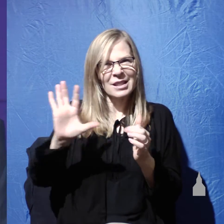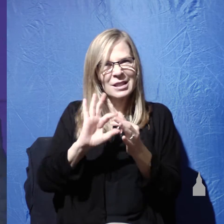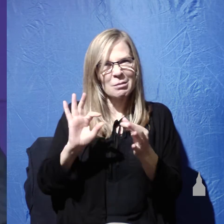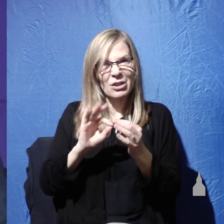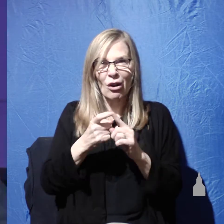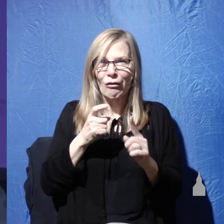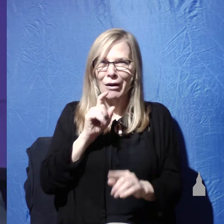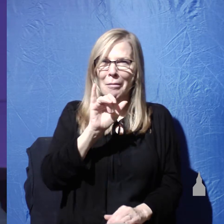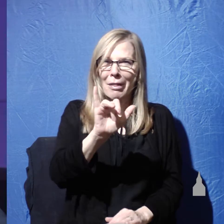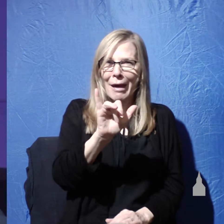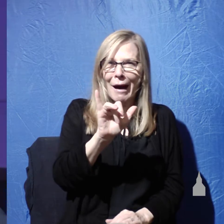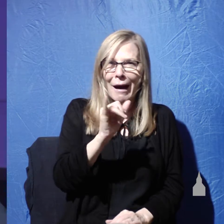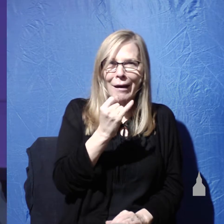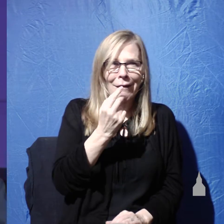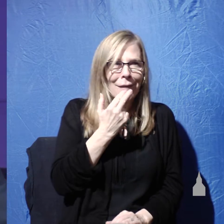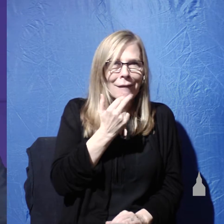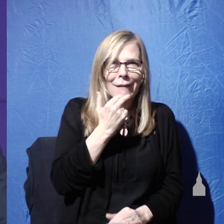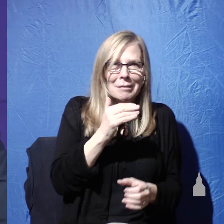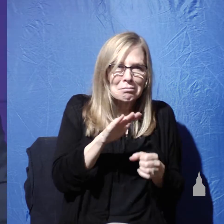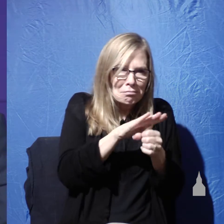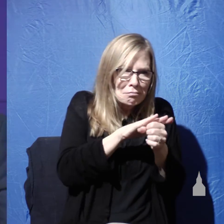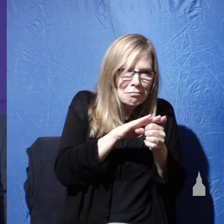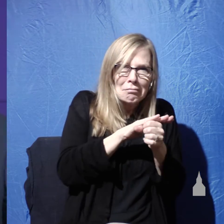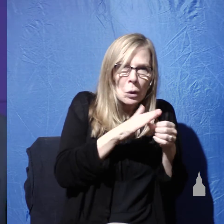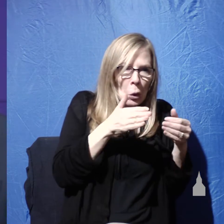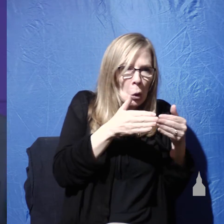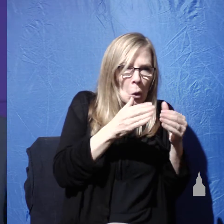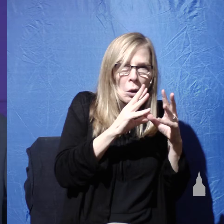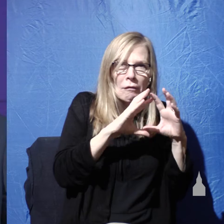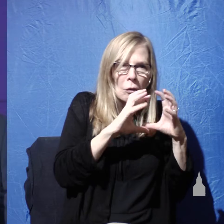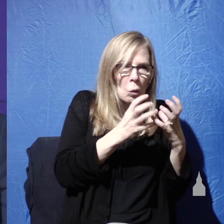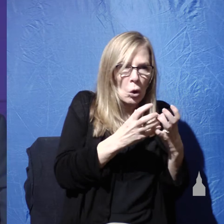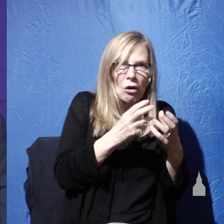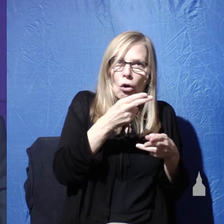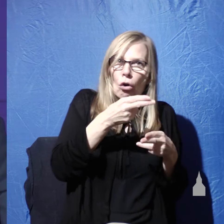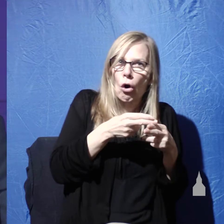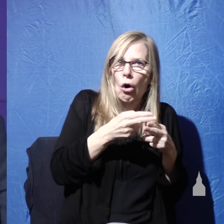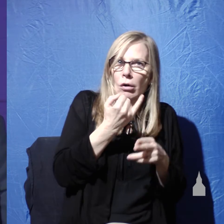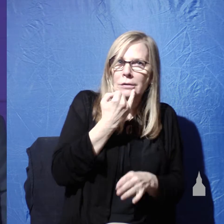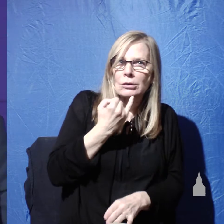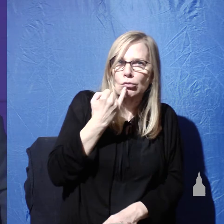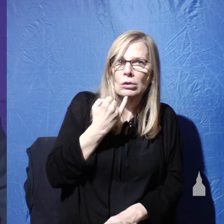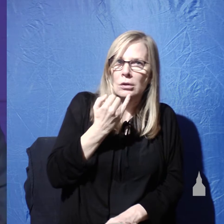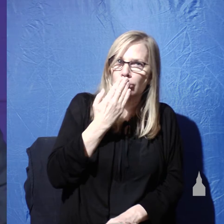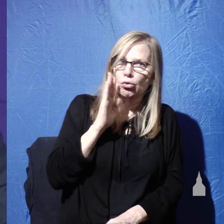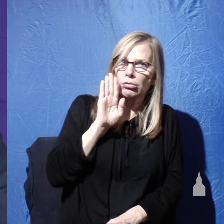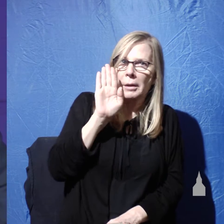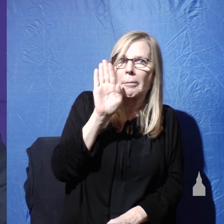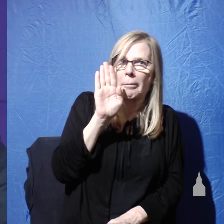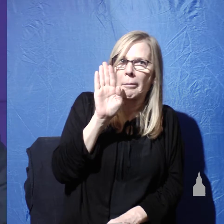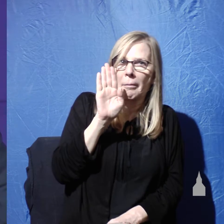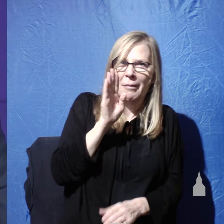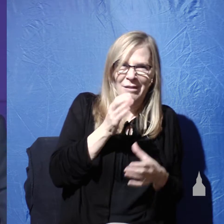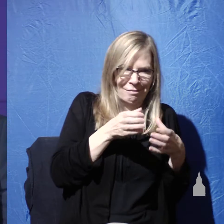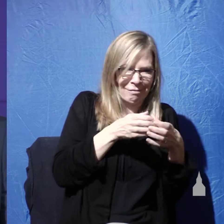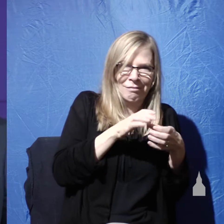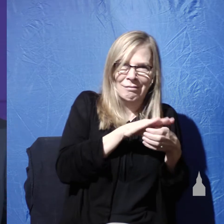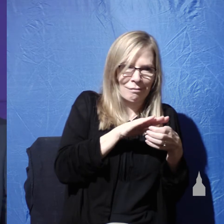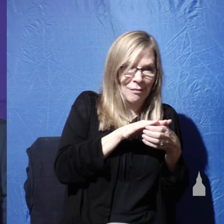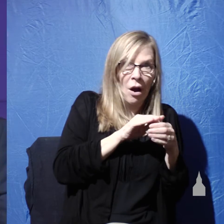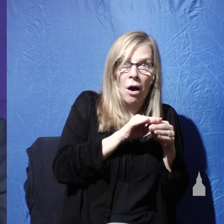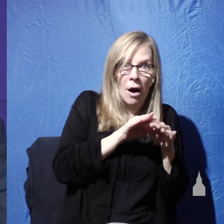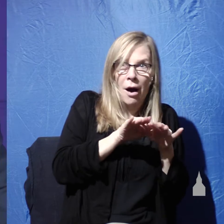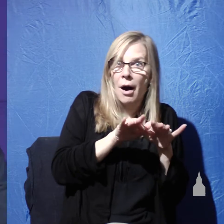get from that obscure corner of the world known as Jerusalem, Israel, to the capital city of the